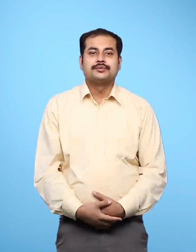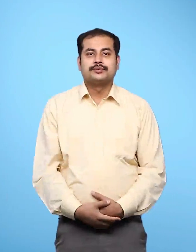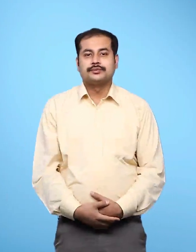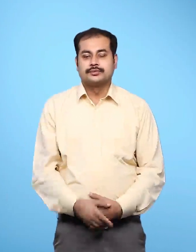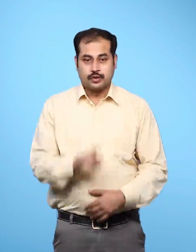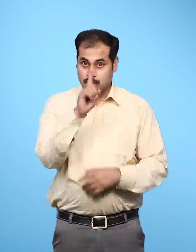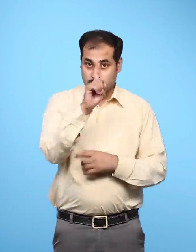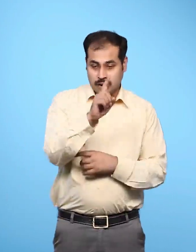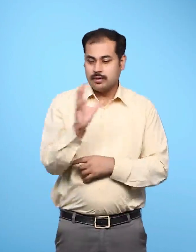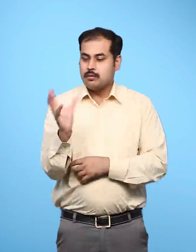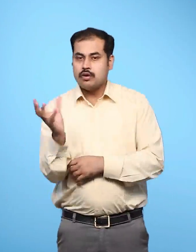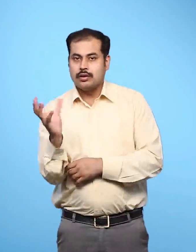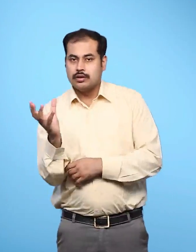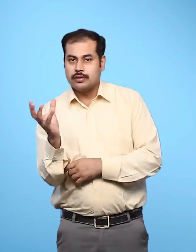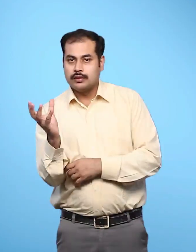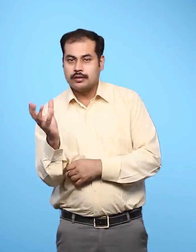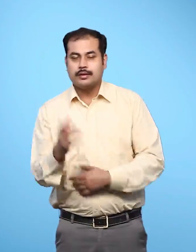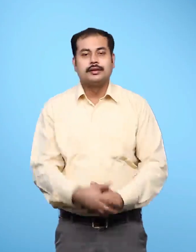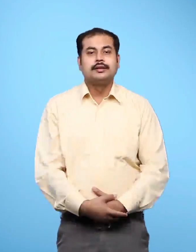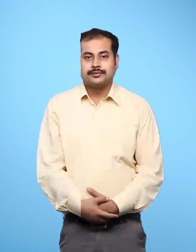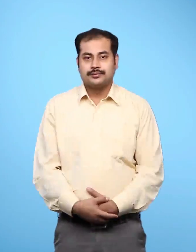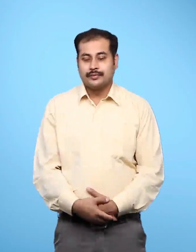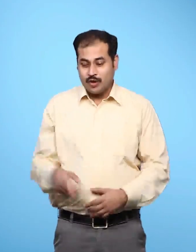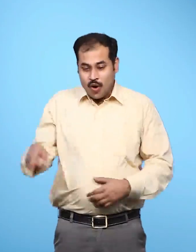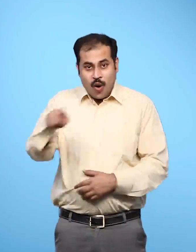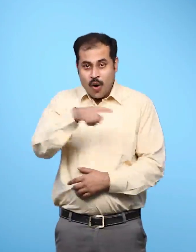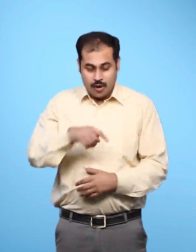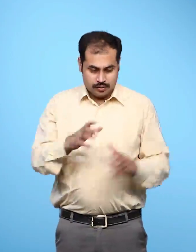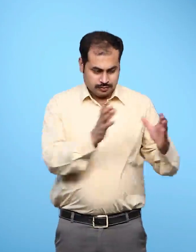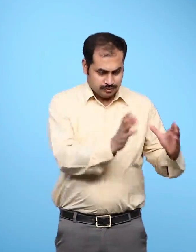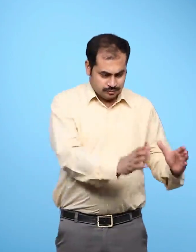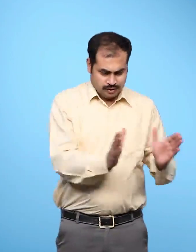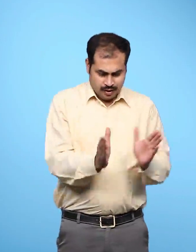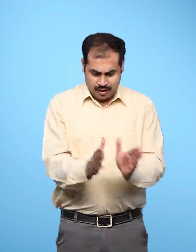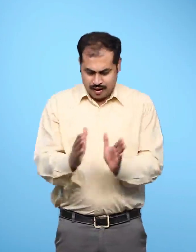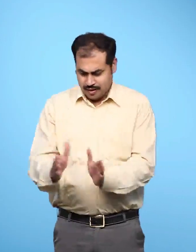and a bowl. They filled each of these with a cup.